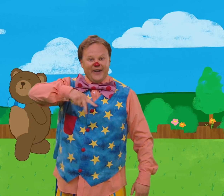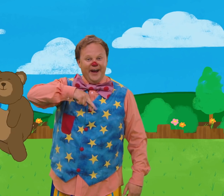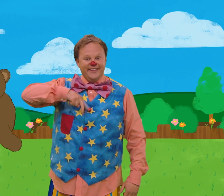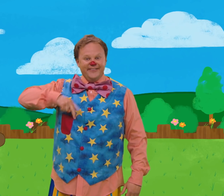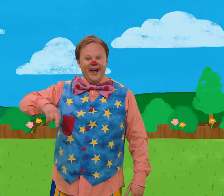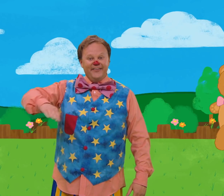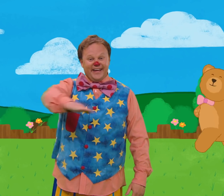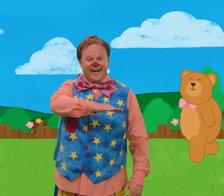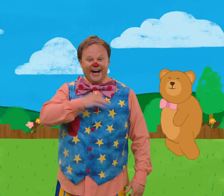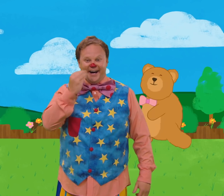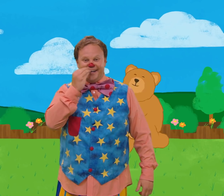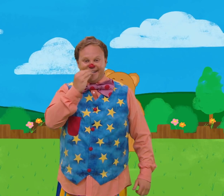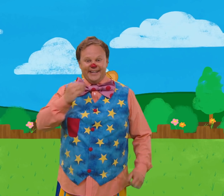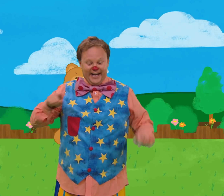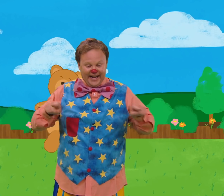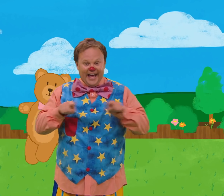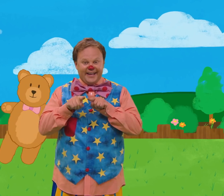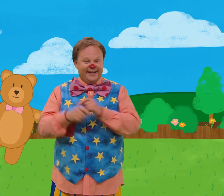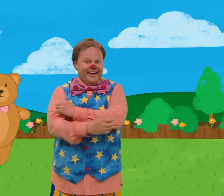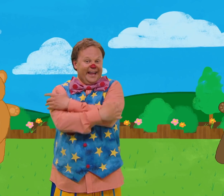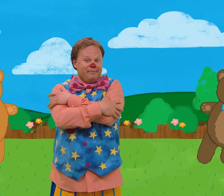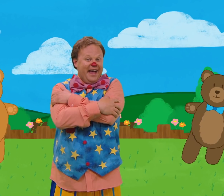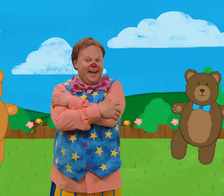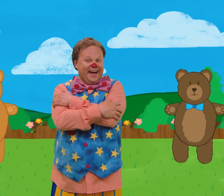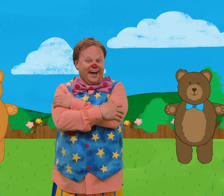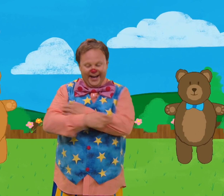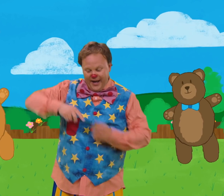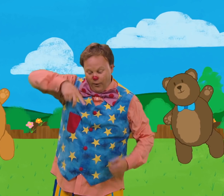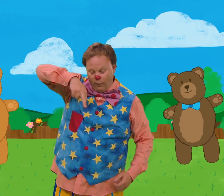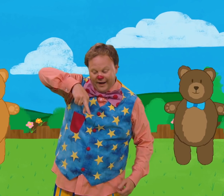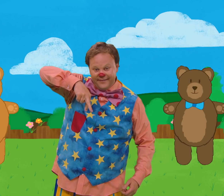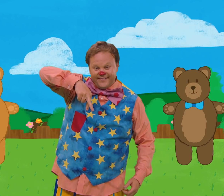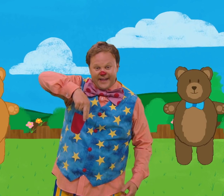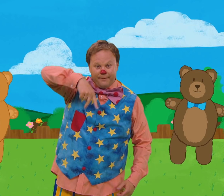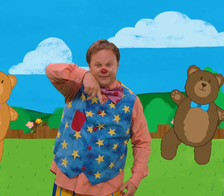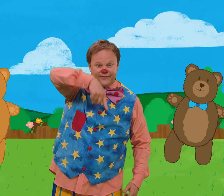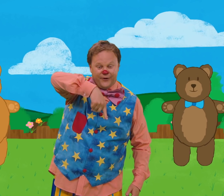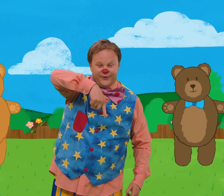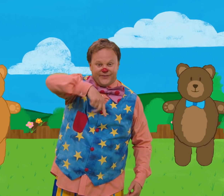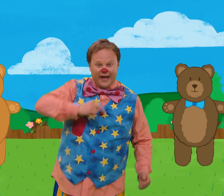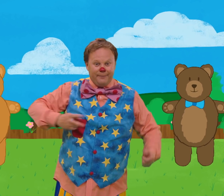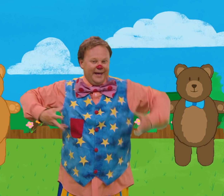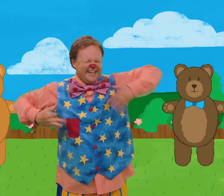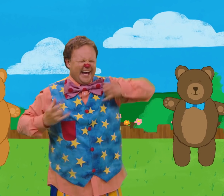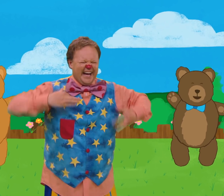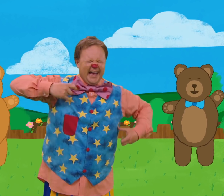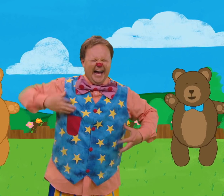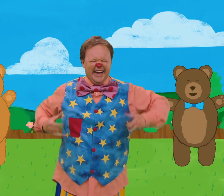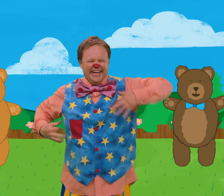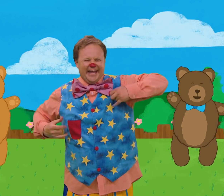Round and round the garden like a teddy bear. One step, two step, tiggly under